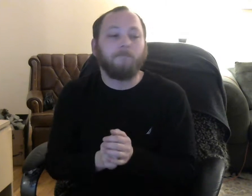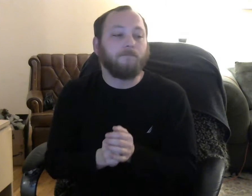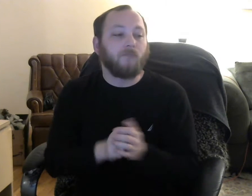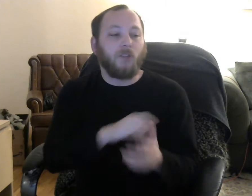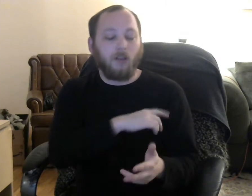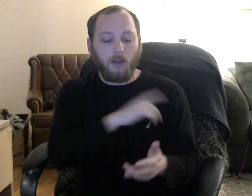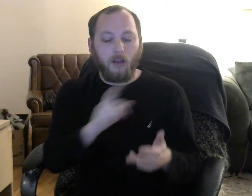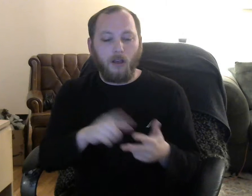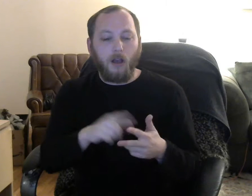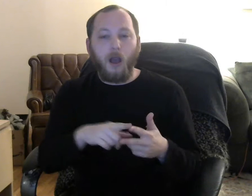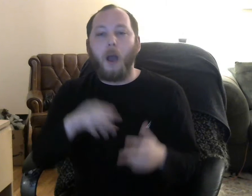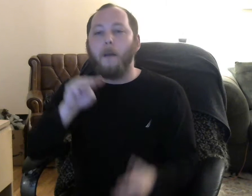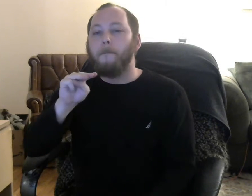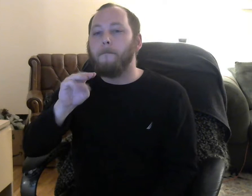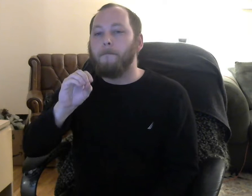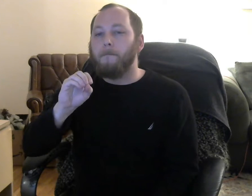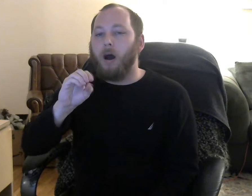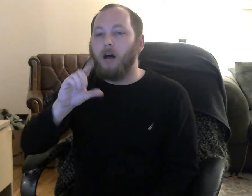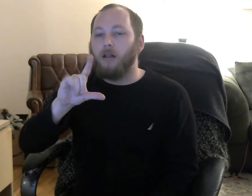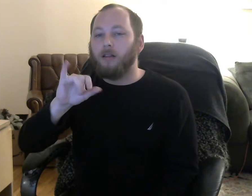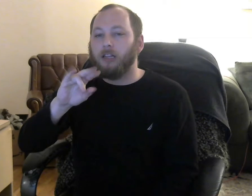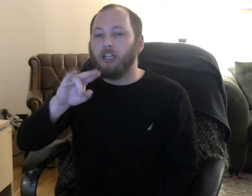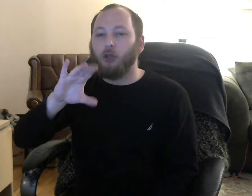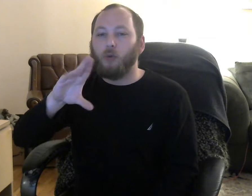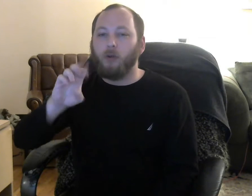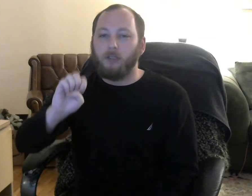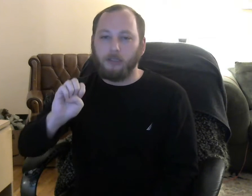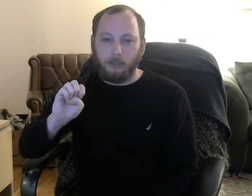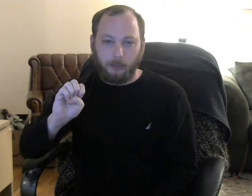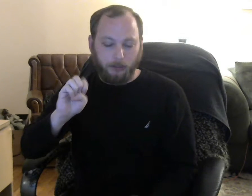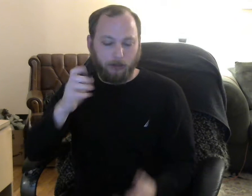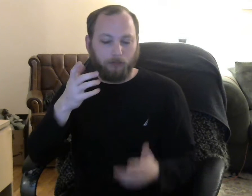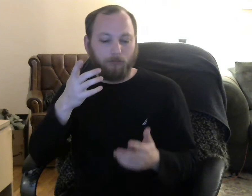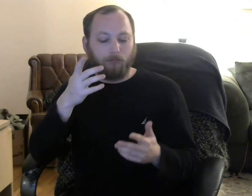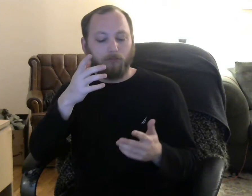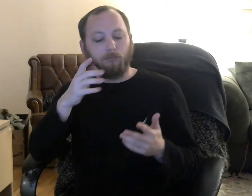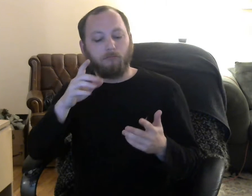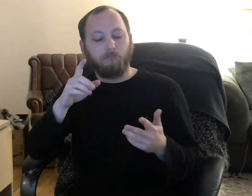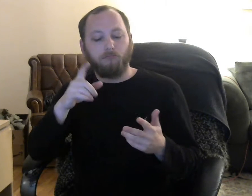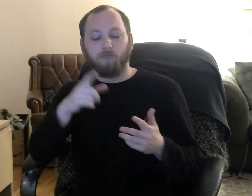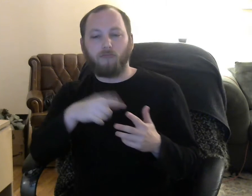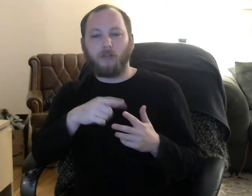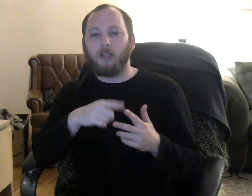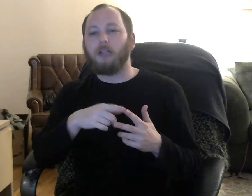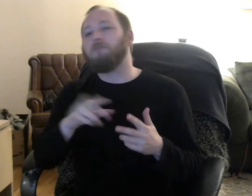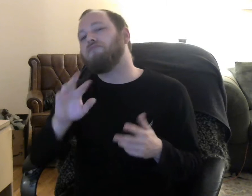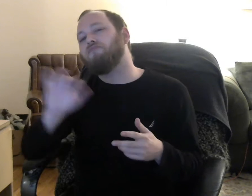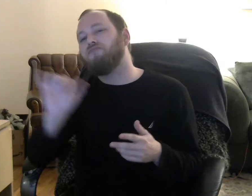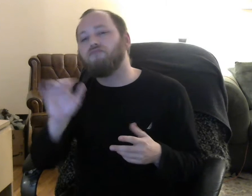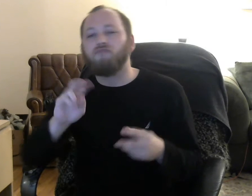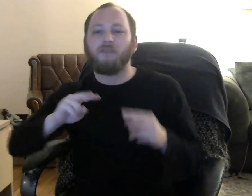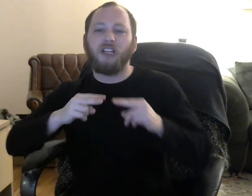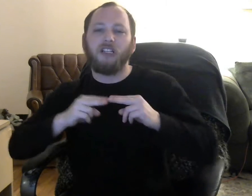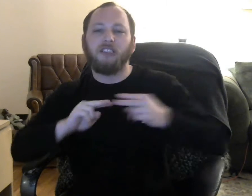perhaps most importantly, DNA and its role in reproduction and containing information. And we're going to